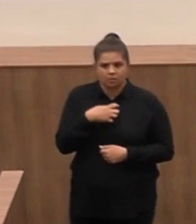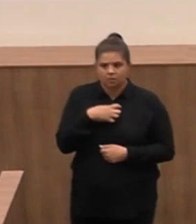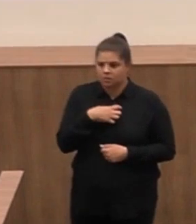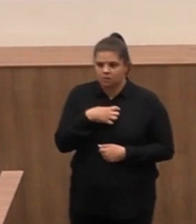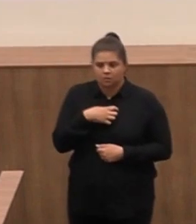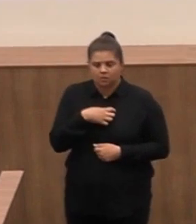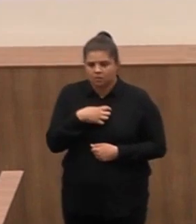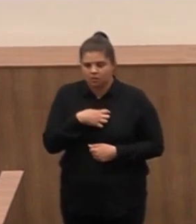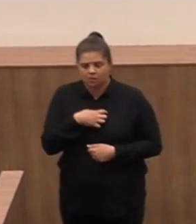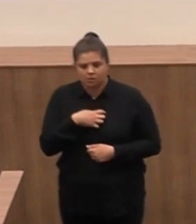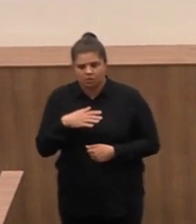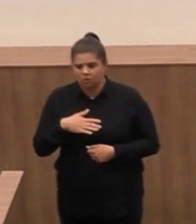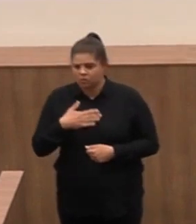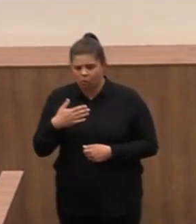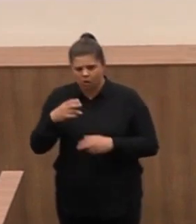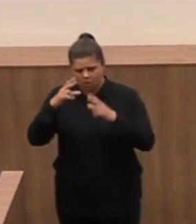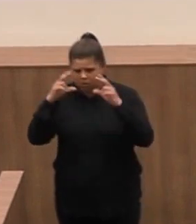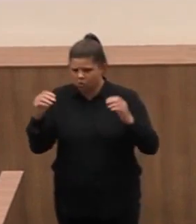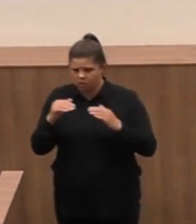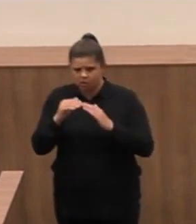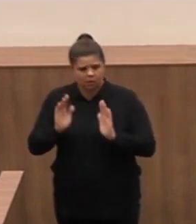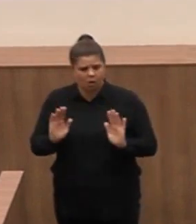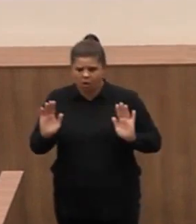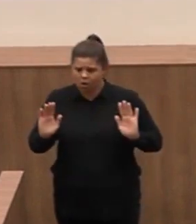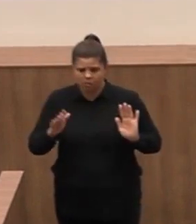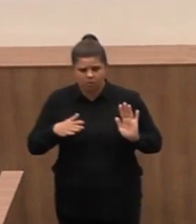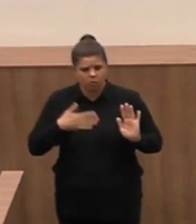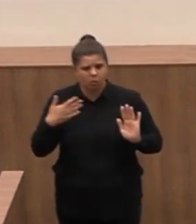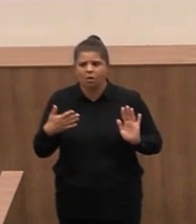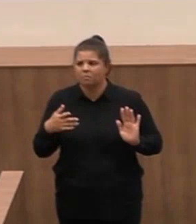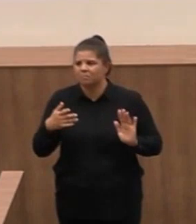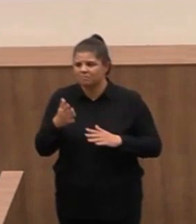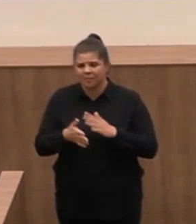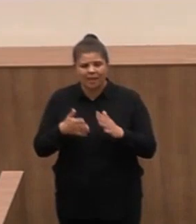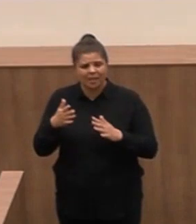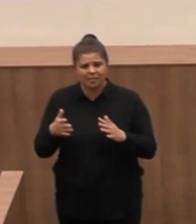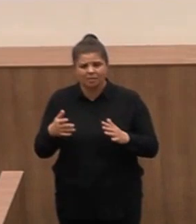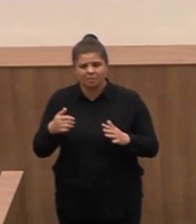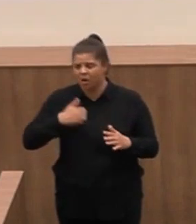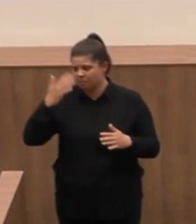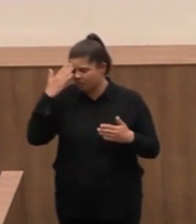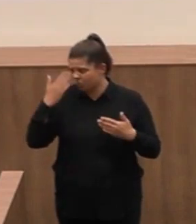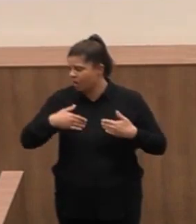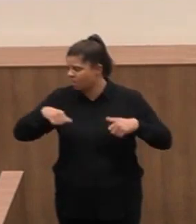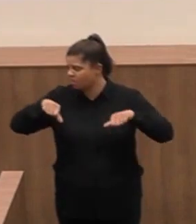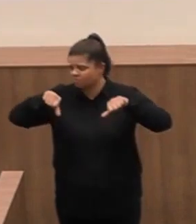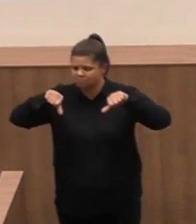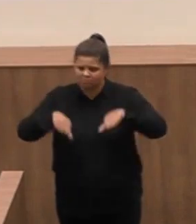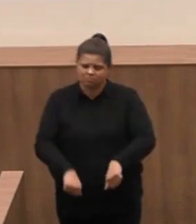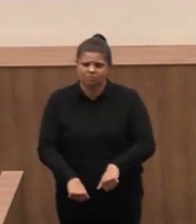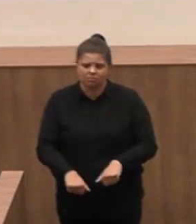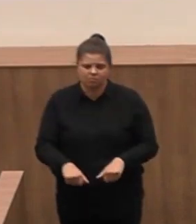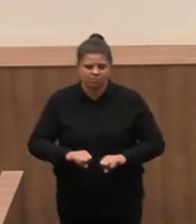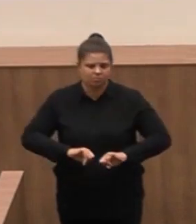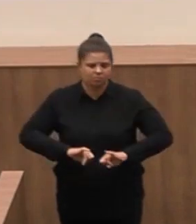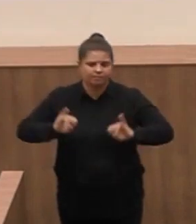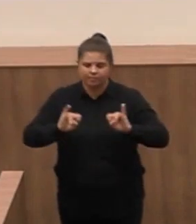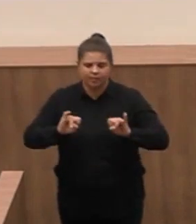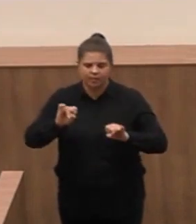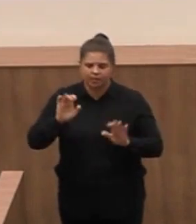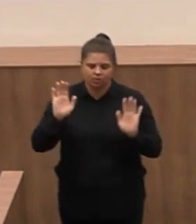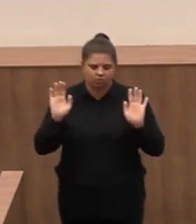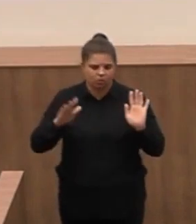that going into residential care was going to be detrimental to their mental health. And they were able to have that. I guess